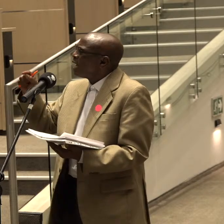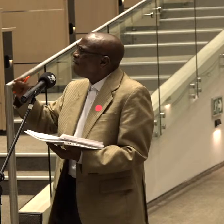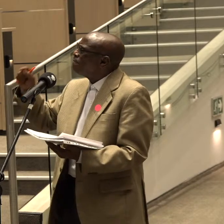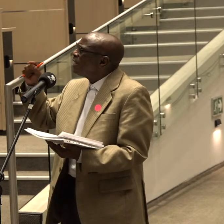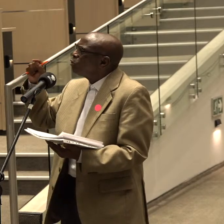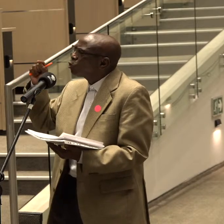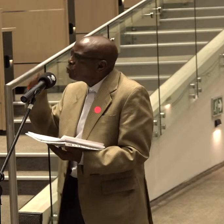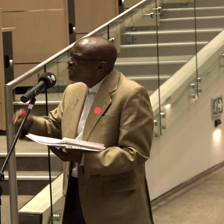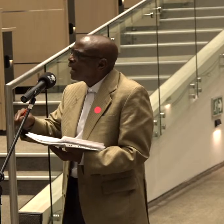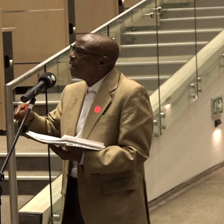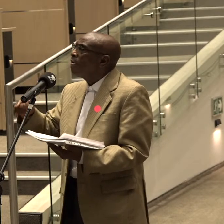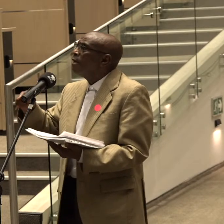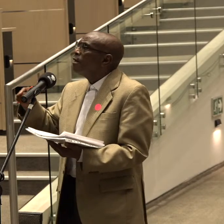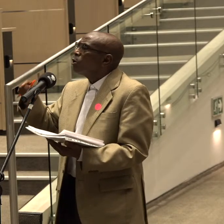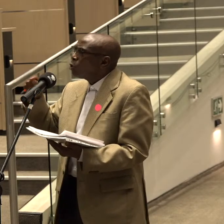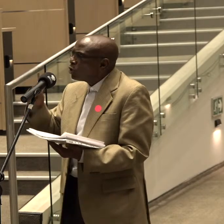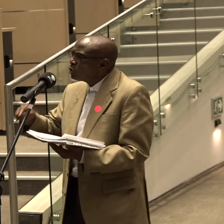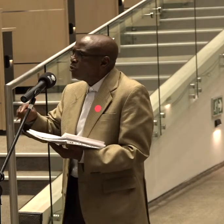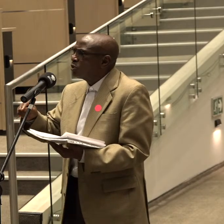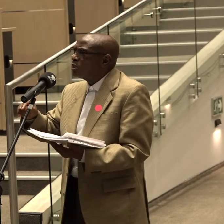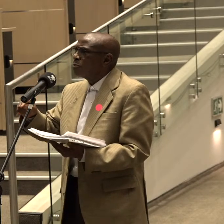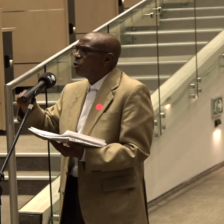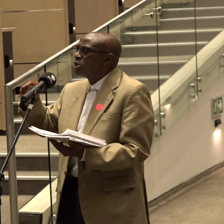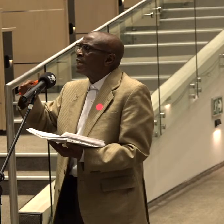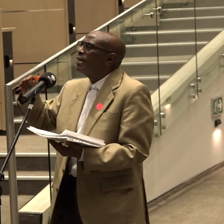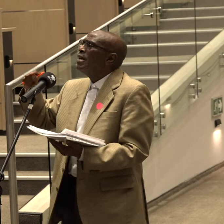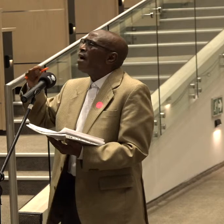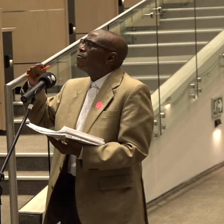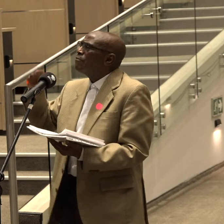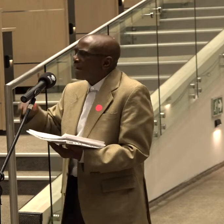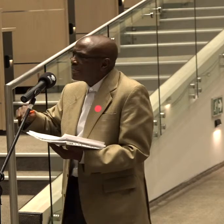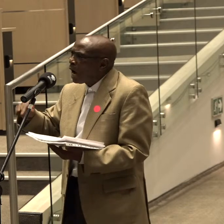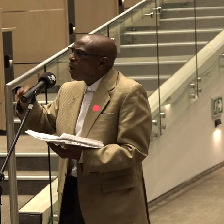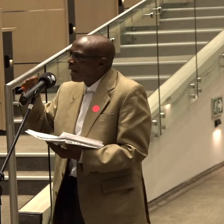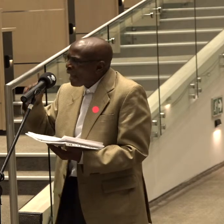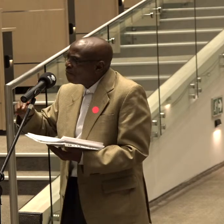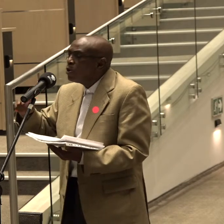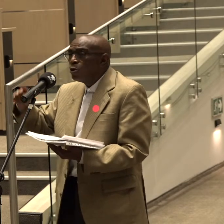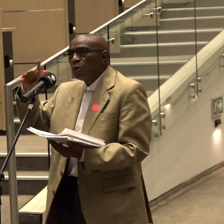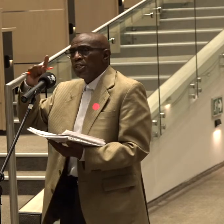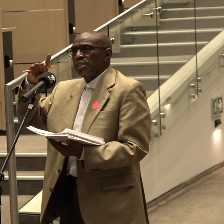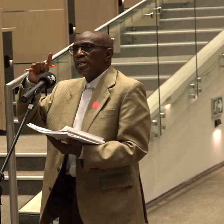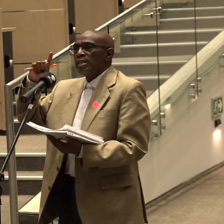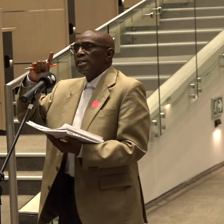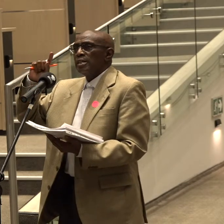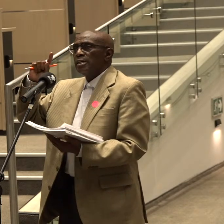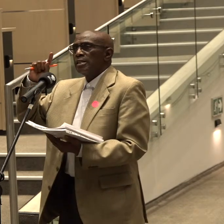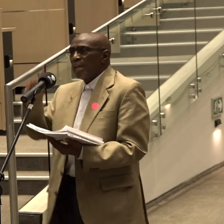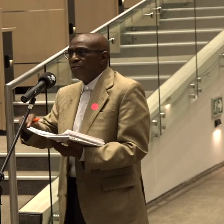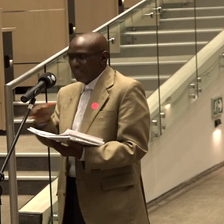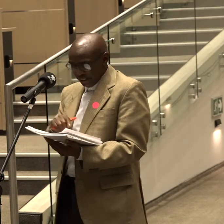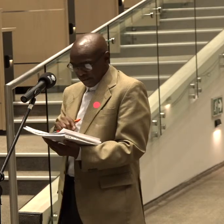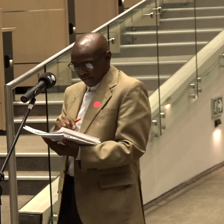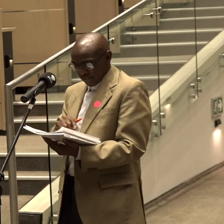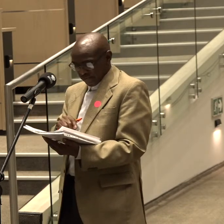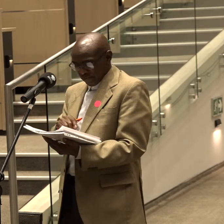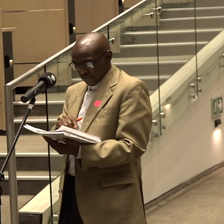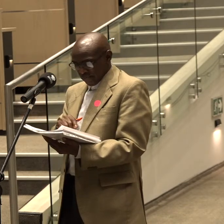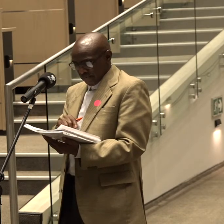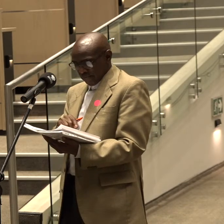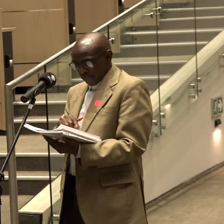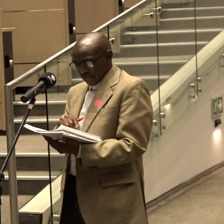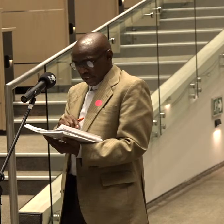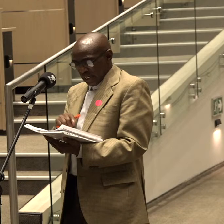there and those are very crucial contributions because they affect our life which is safety